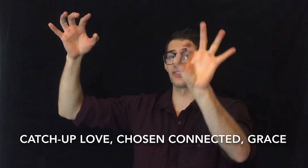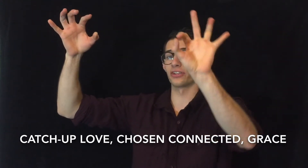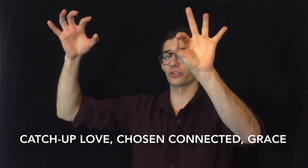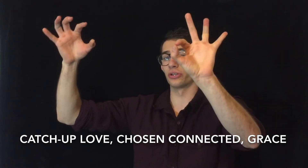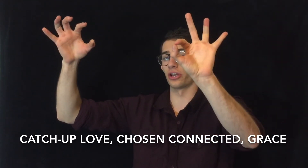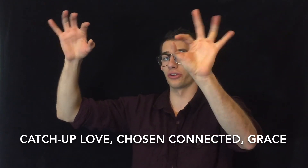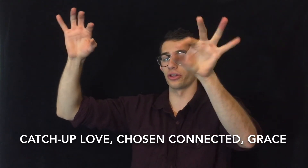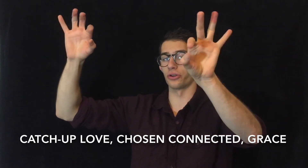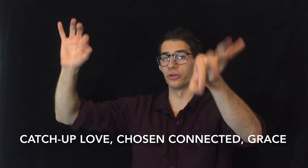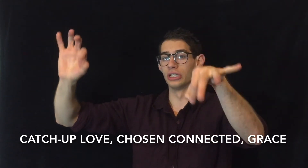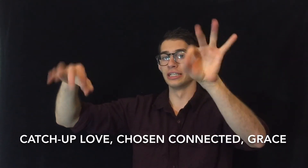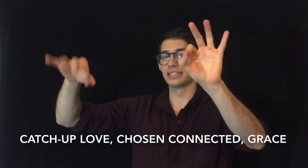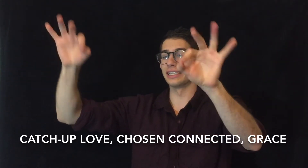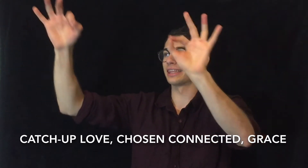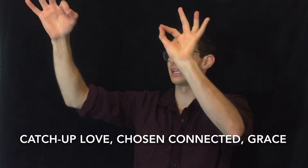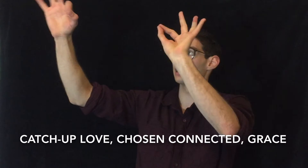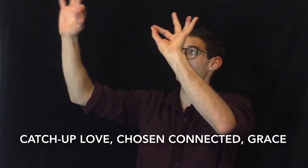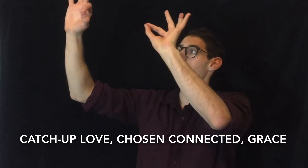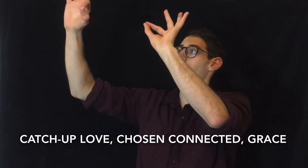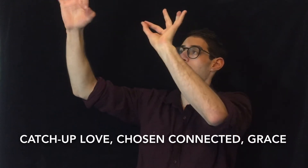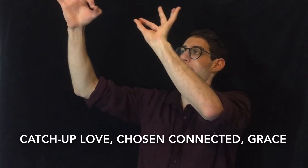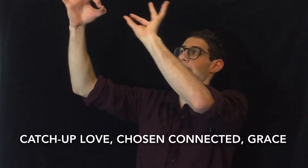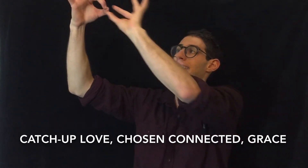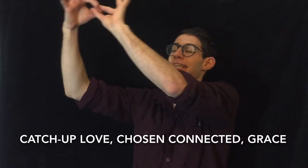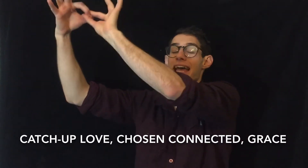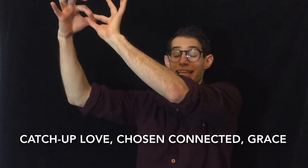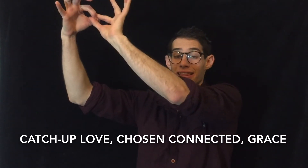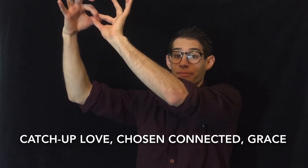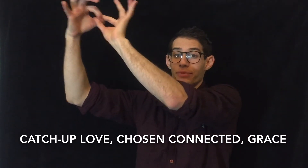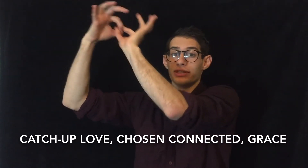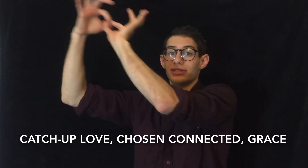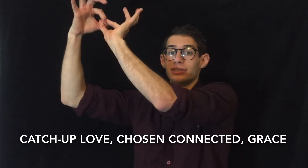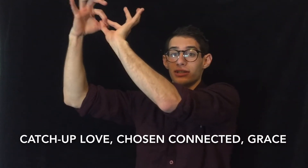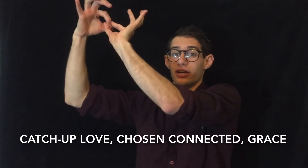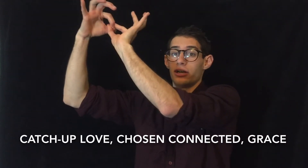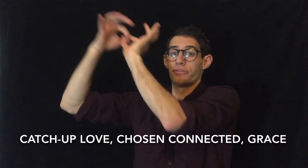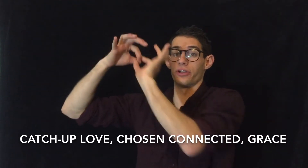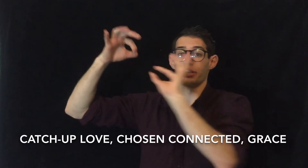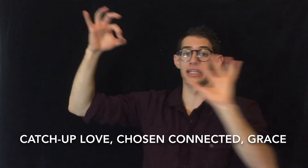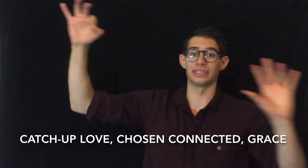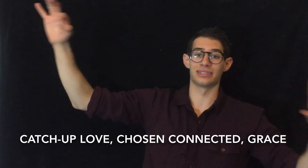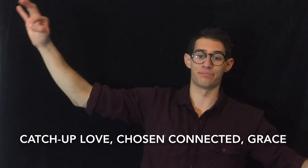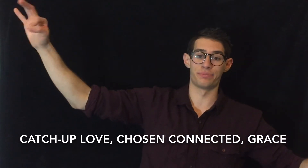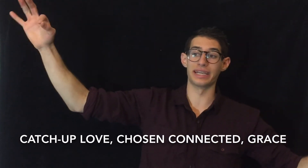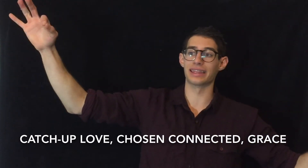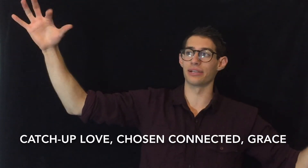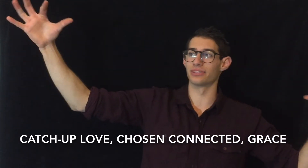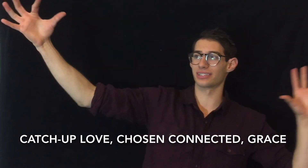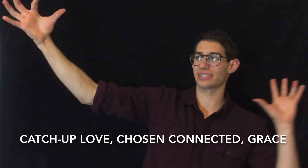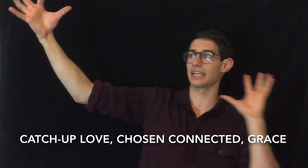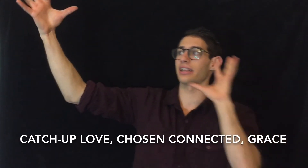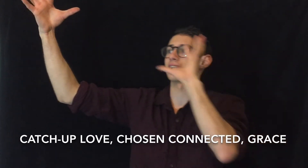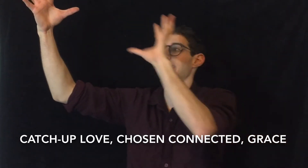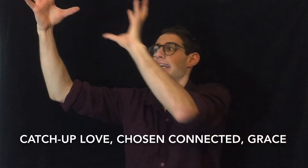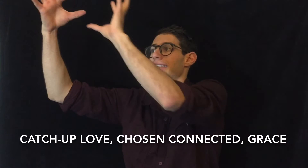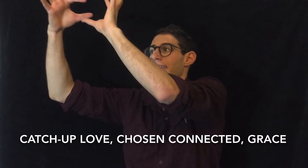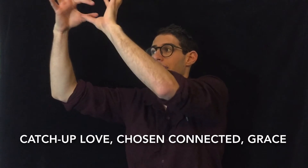finger to another little T thing, we're going to connect them. This is a really big thing because this is kind of like